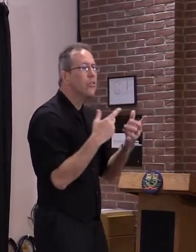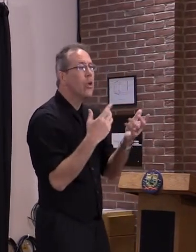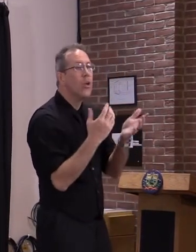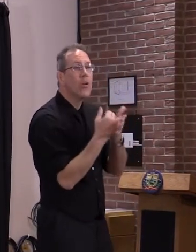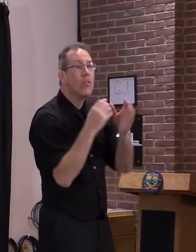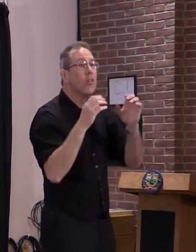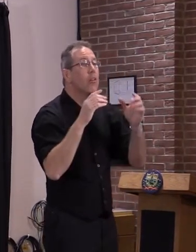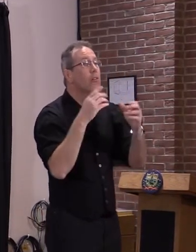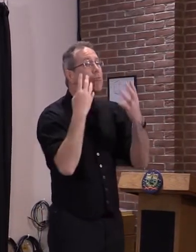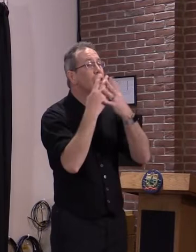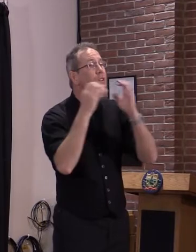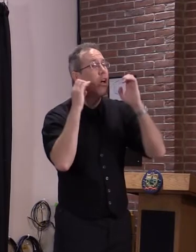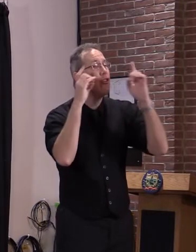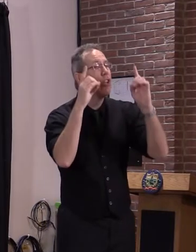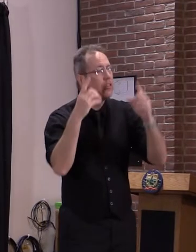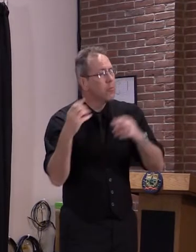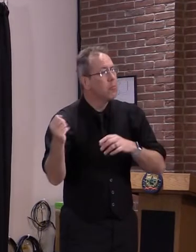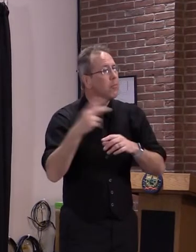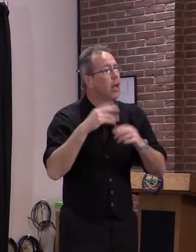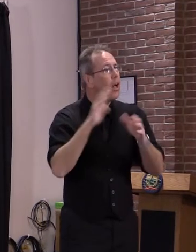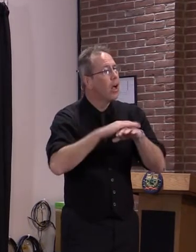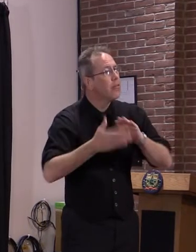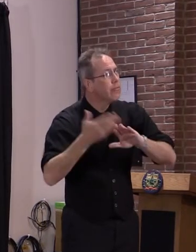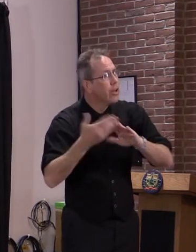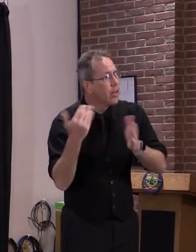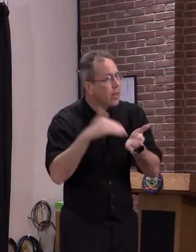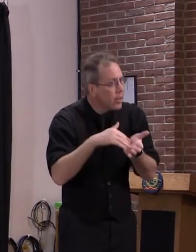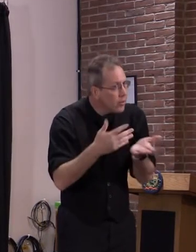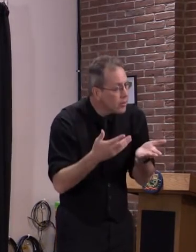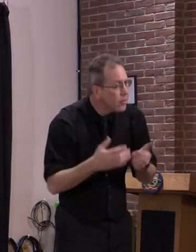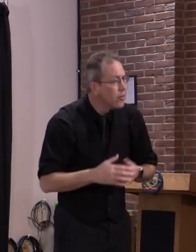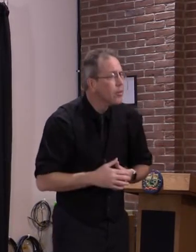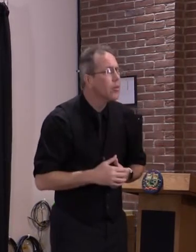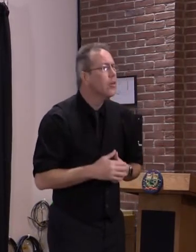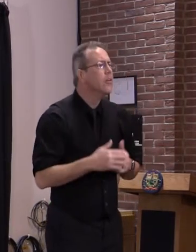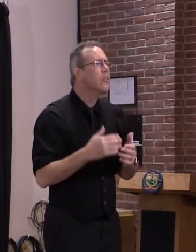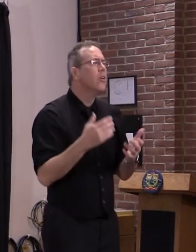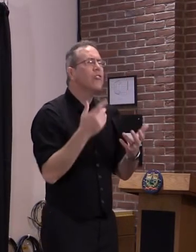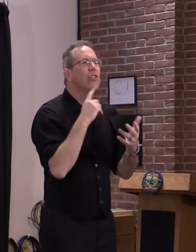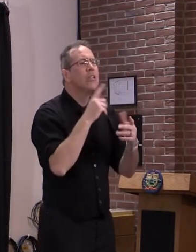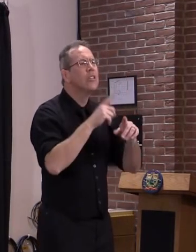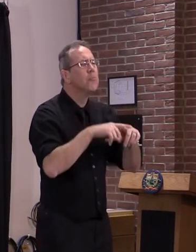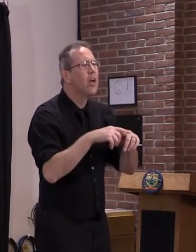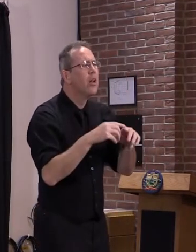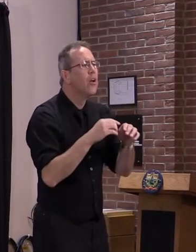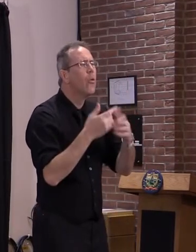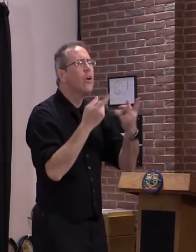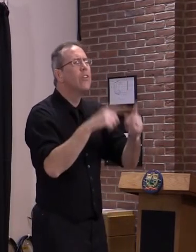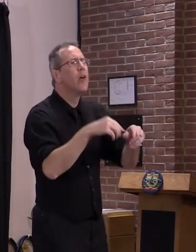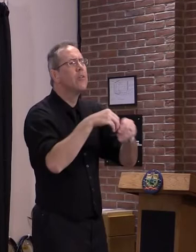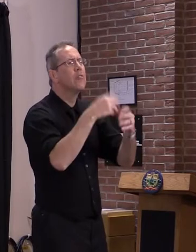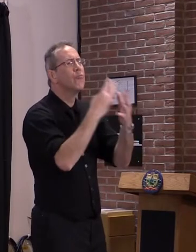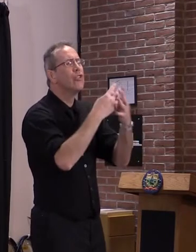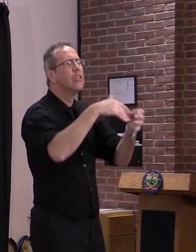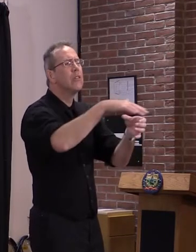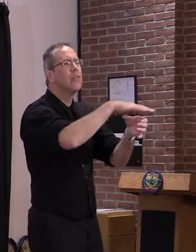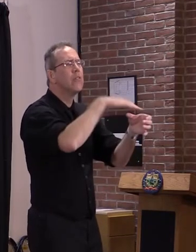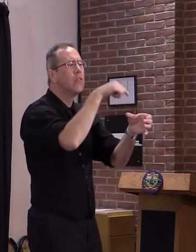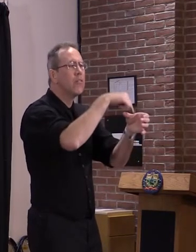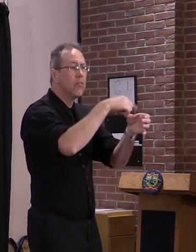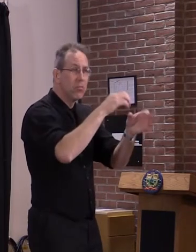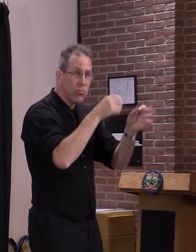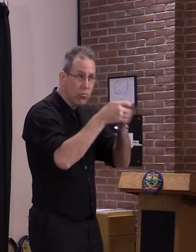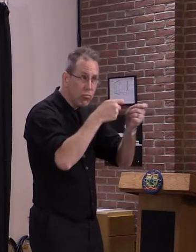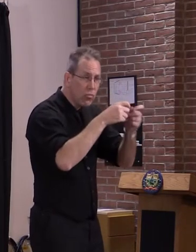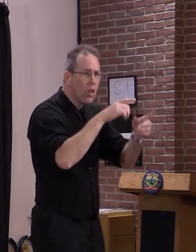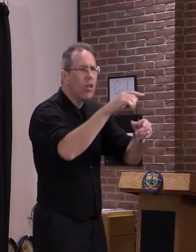revisited as appropriate to the circumstances on the ground at those settings. So their